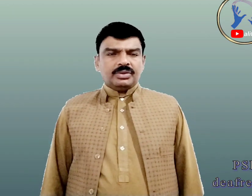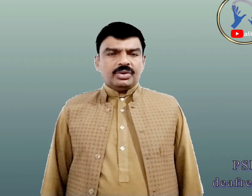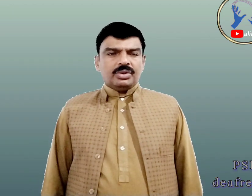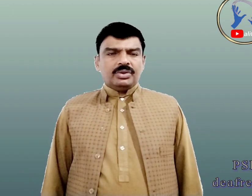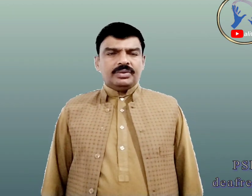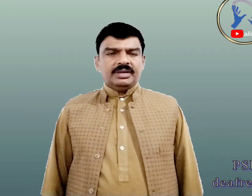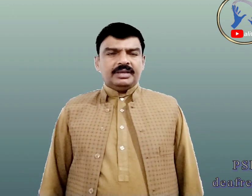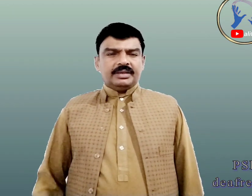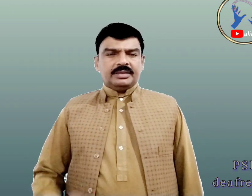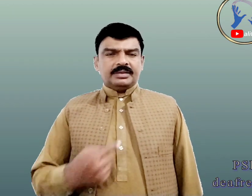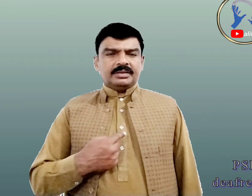only,